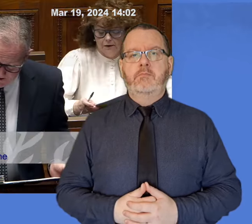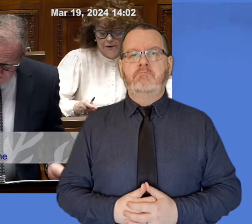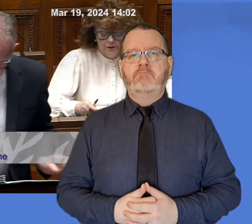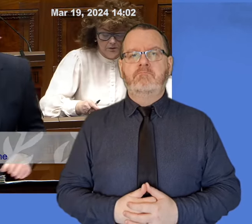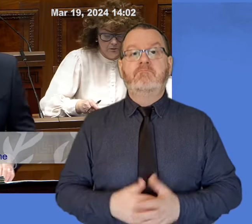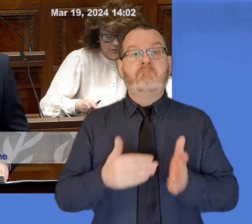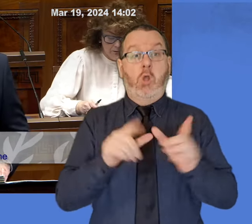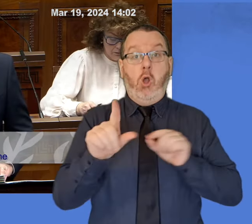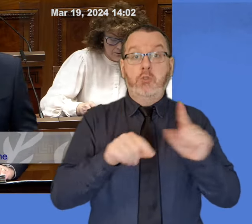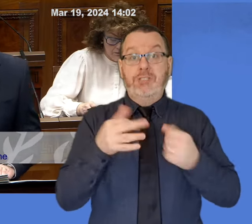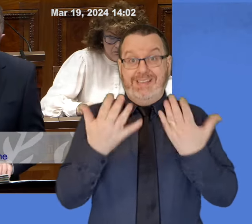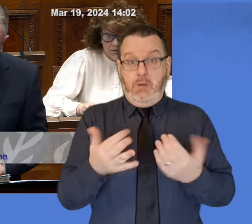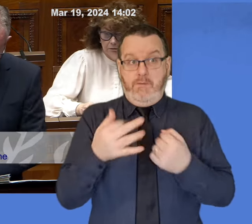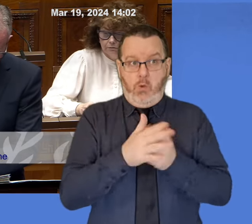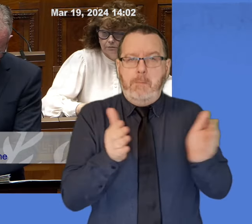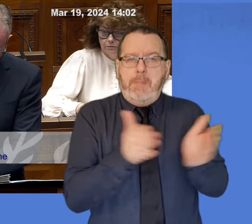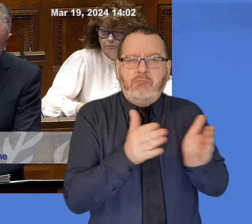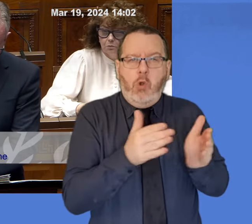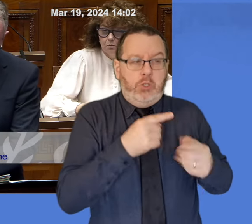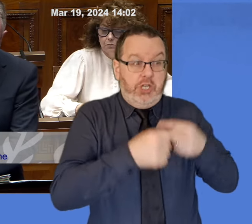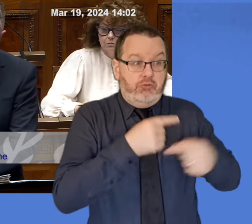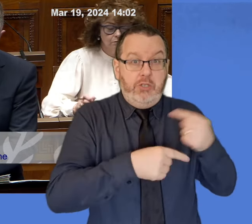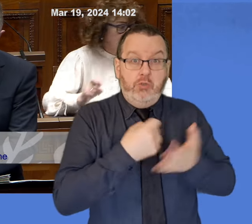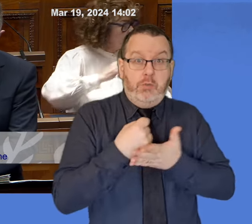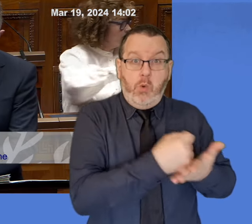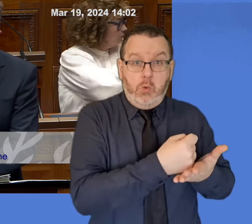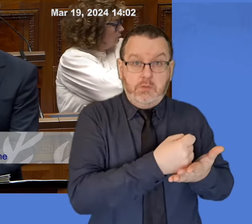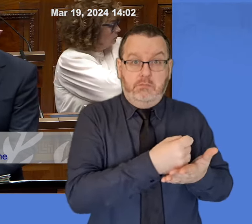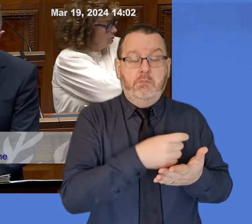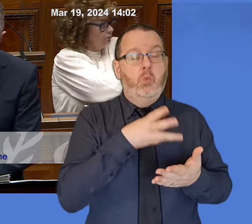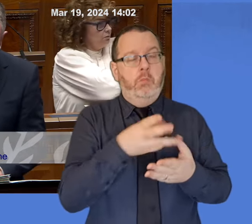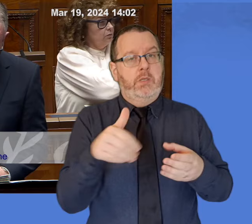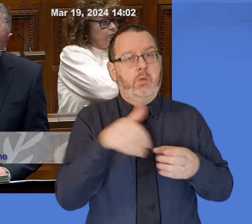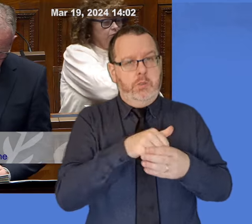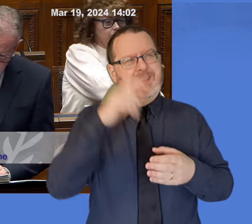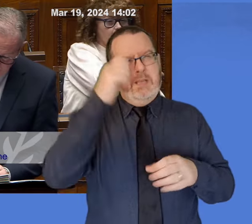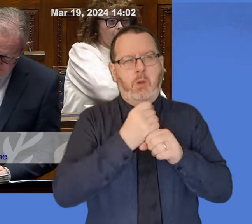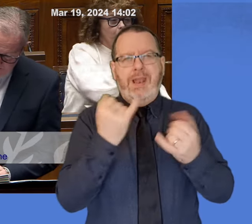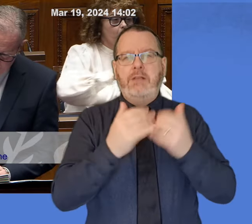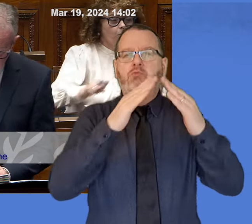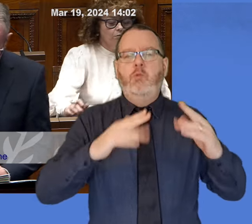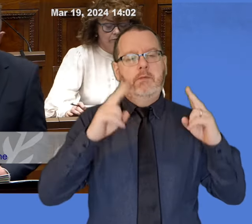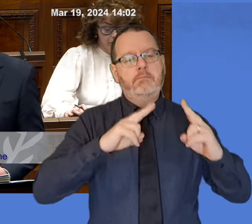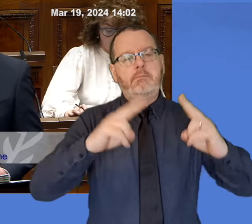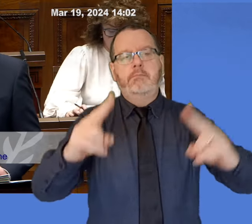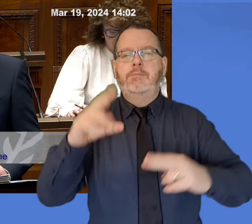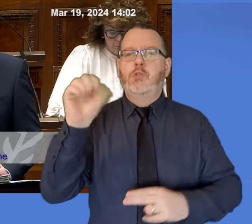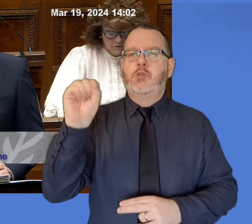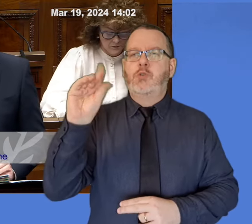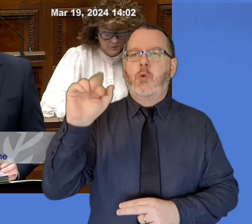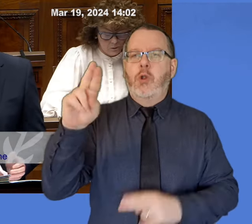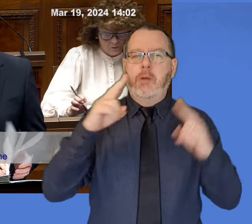Yes, well, options for micro generation support, including domestic renewable generation such as solar panels, will continue to be evaluated as part of our net